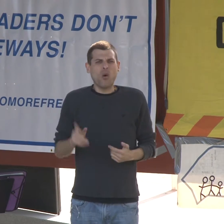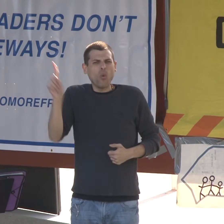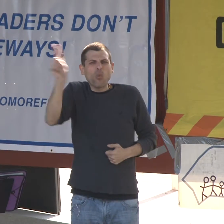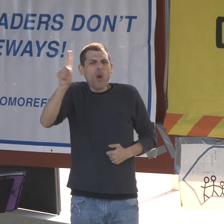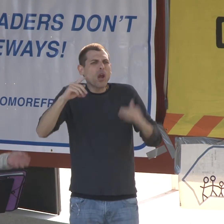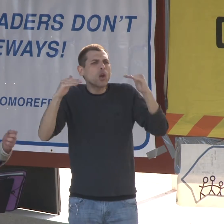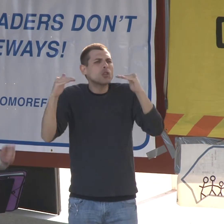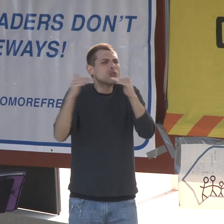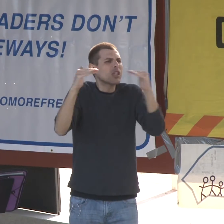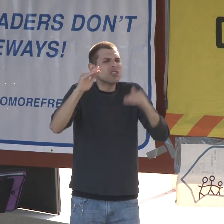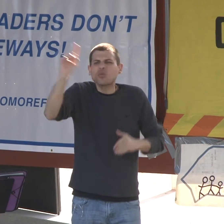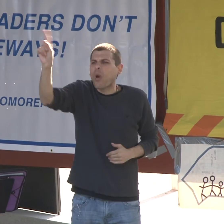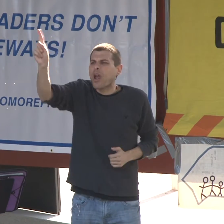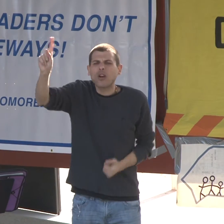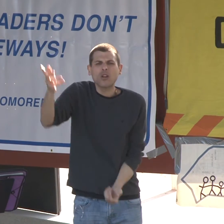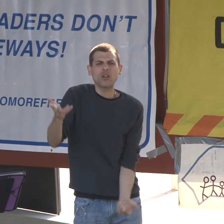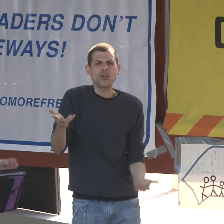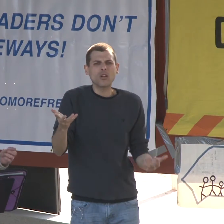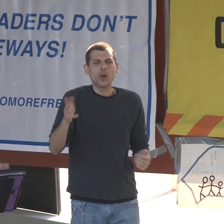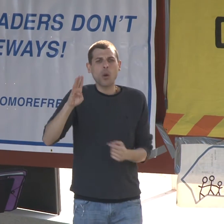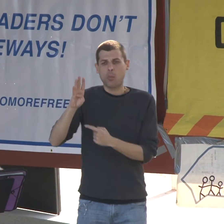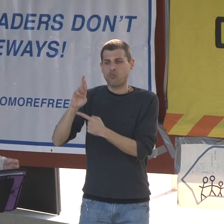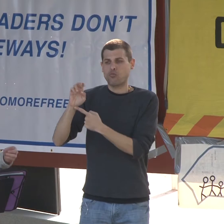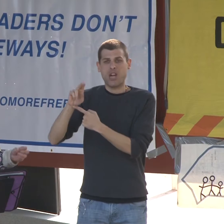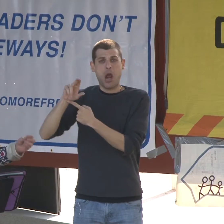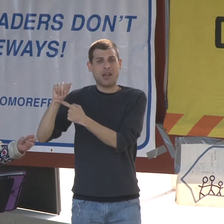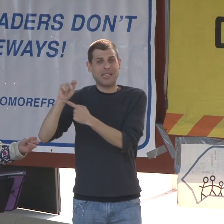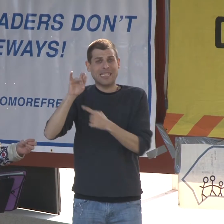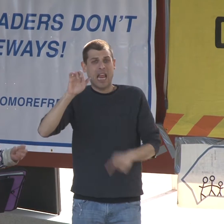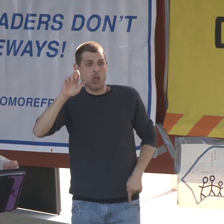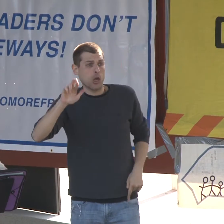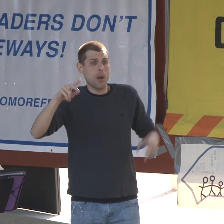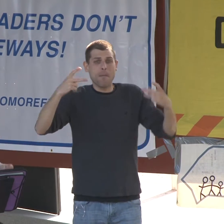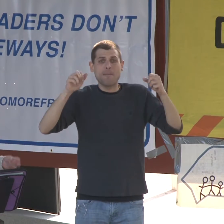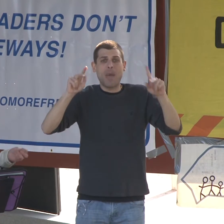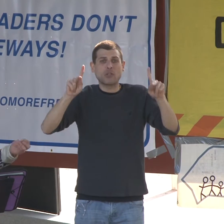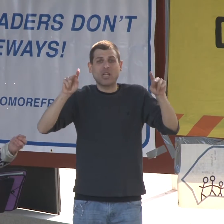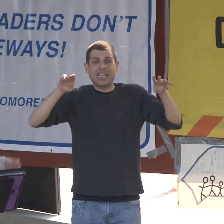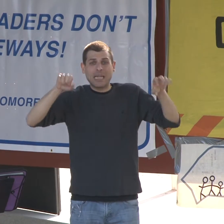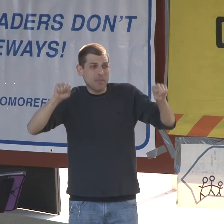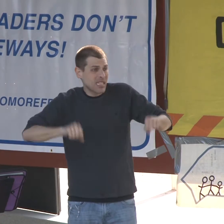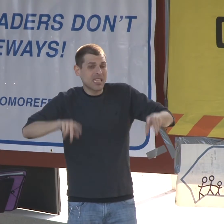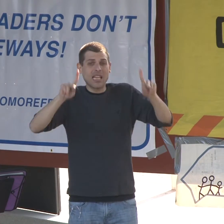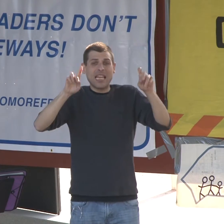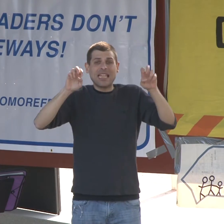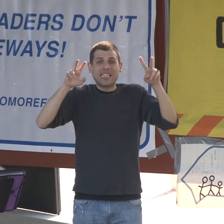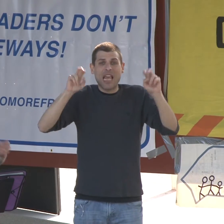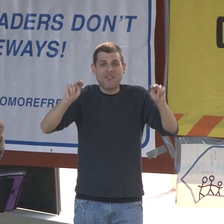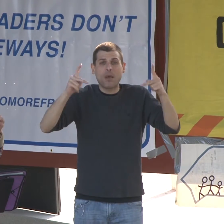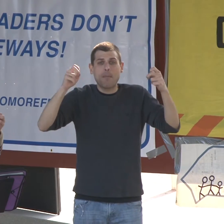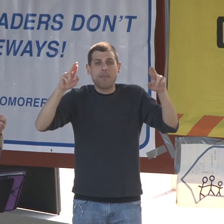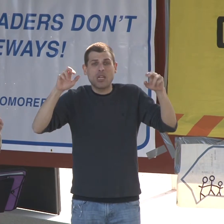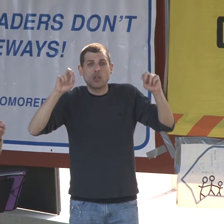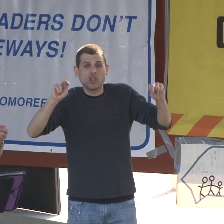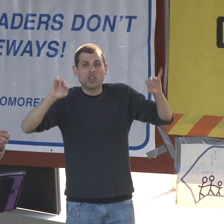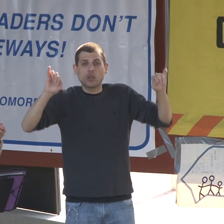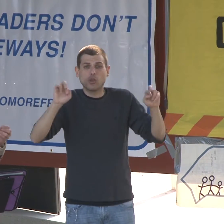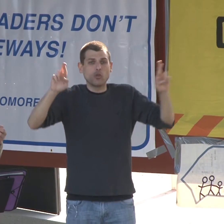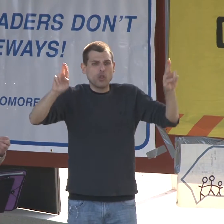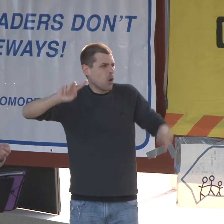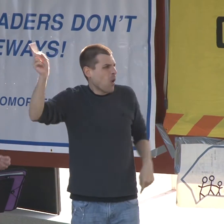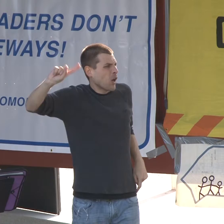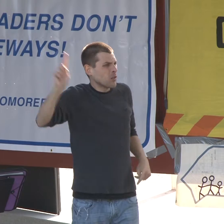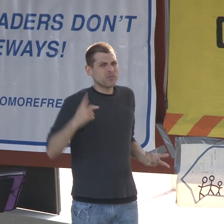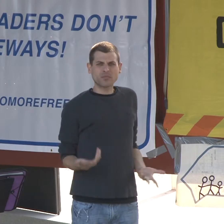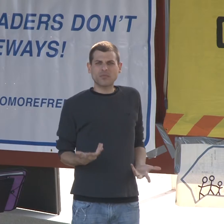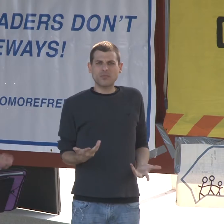justice? Where is the justice for Breonna Taylor, for Patrick Kimmons, or for Kevin Peterson Jr.? Where is the justice for